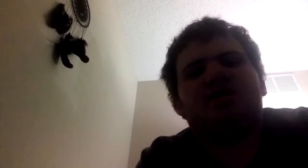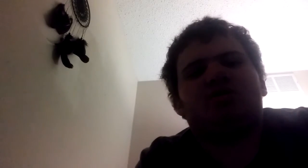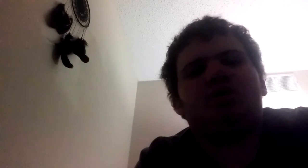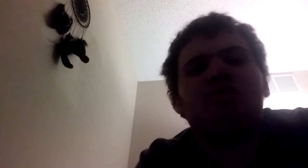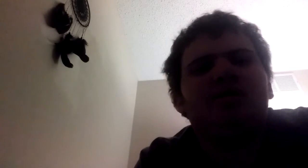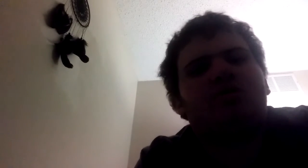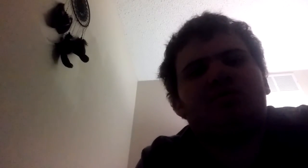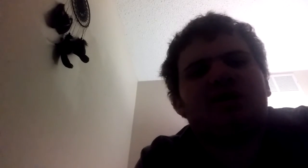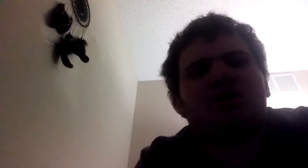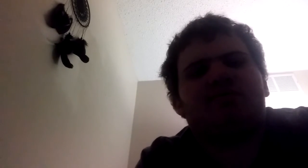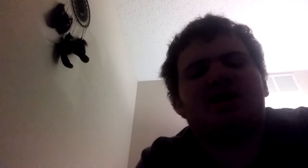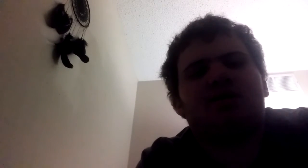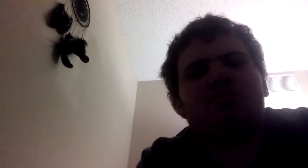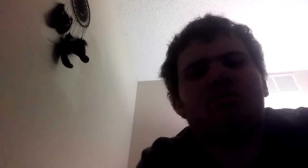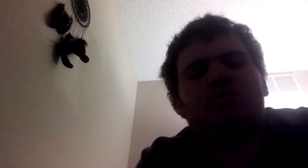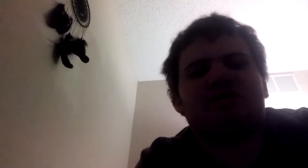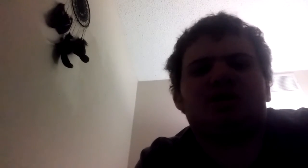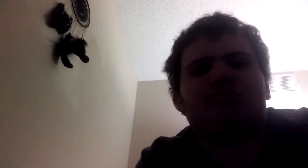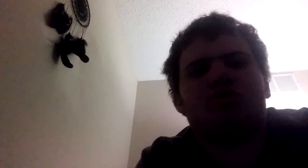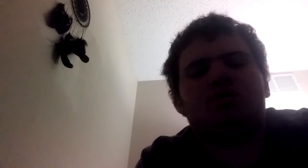Now, do you really agree with my top 5 or my top 4?